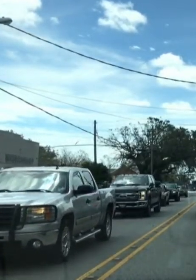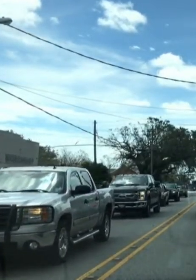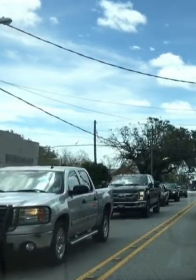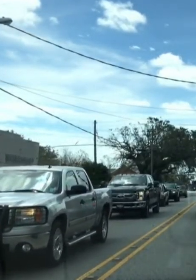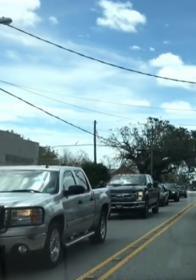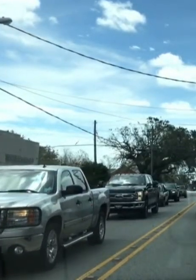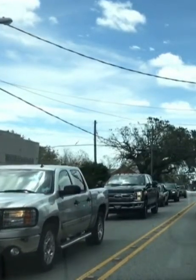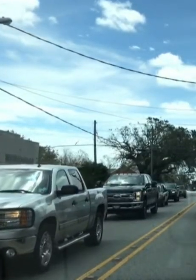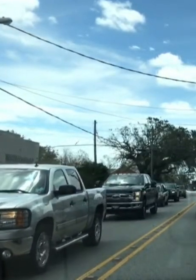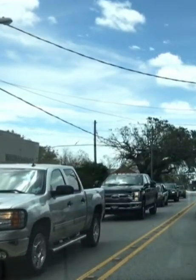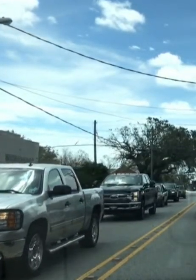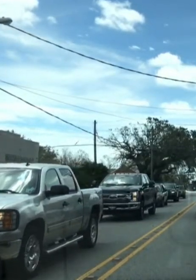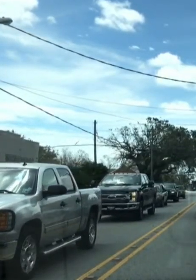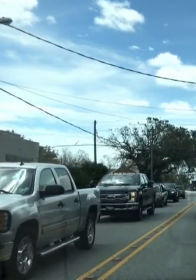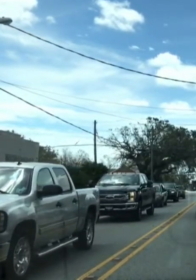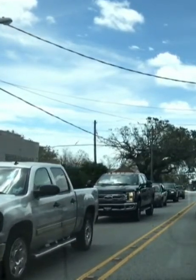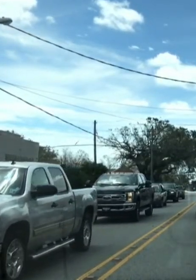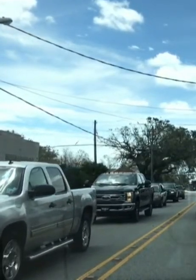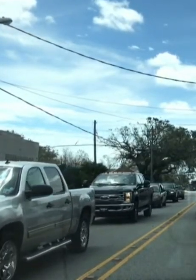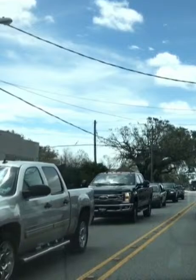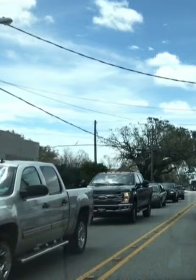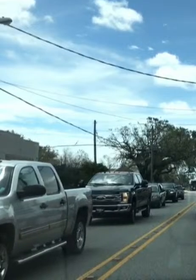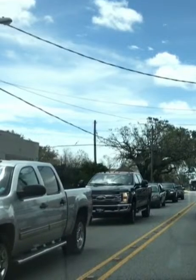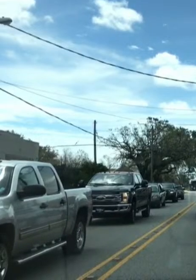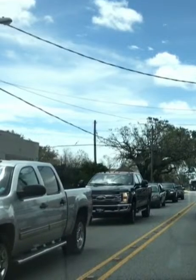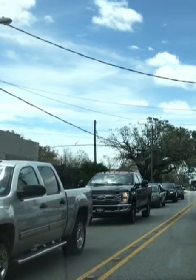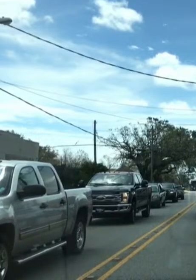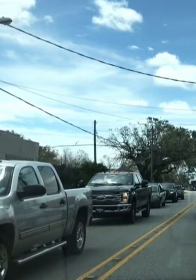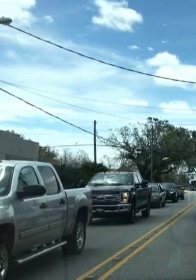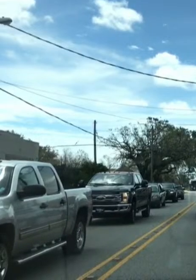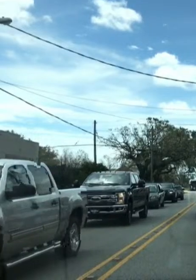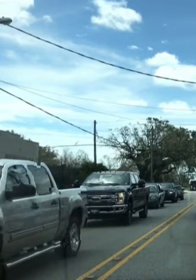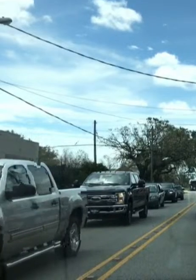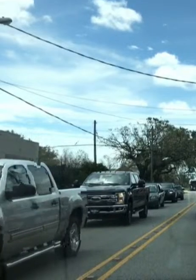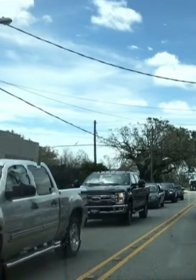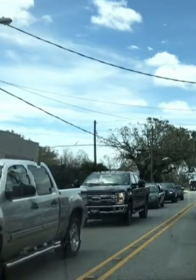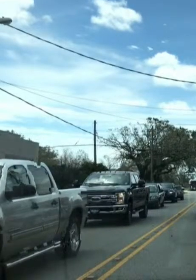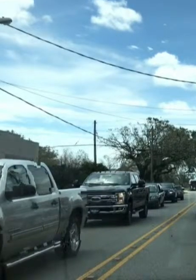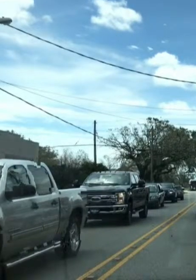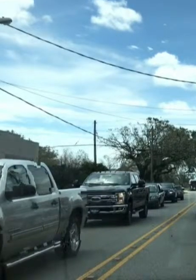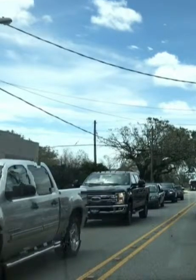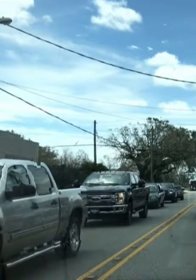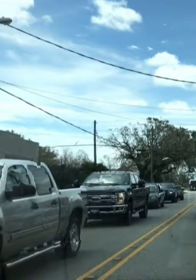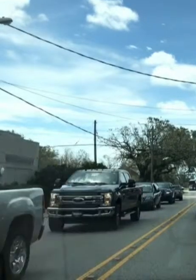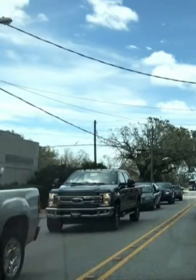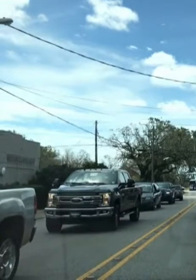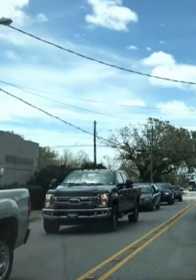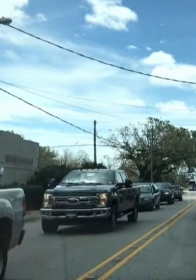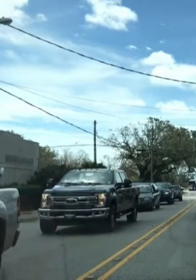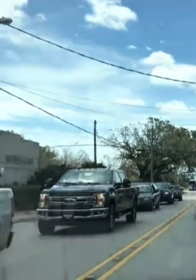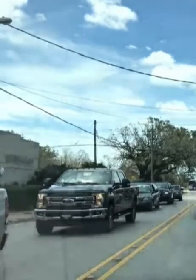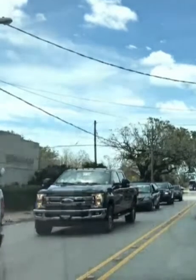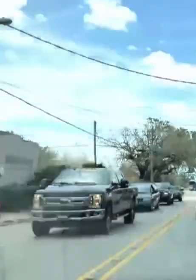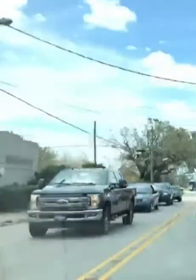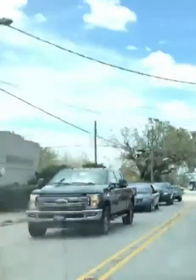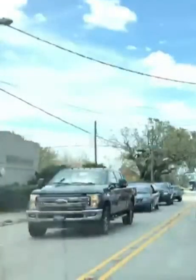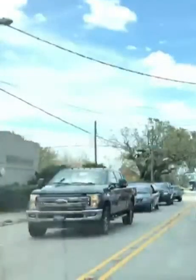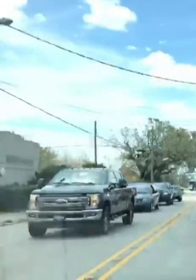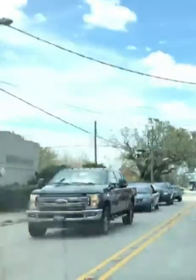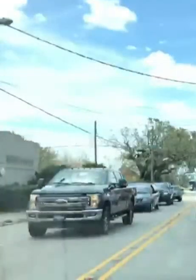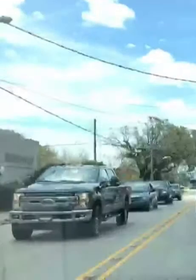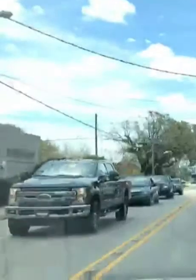dry here after her made landfall and moved on.